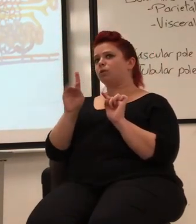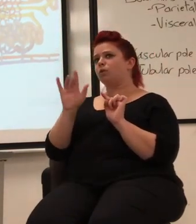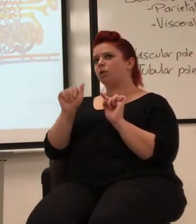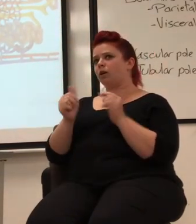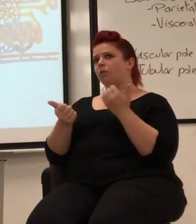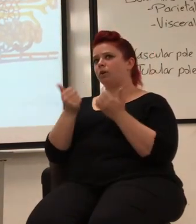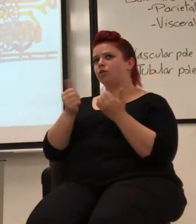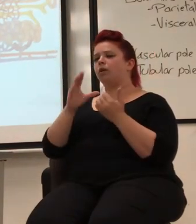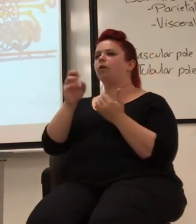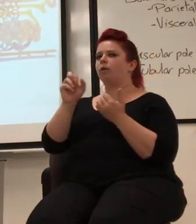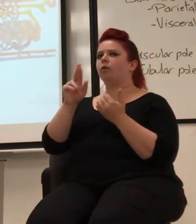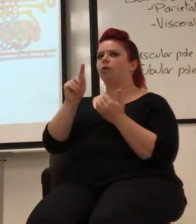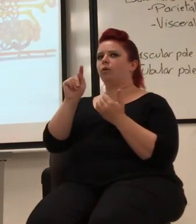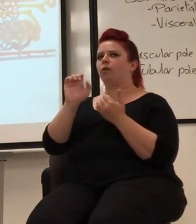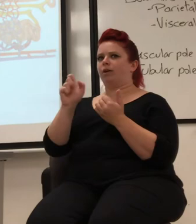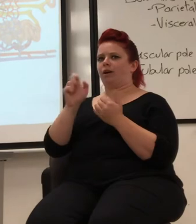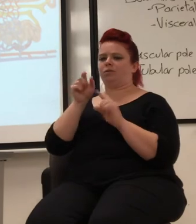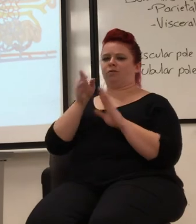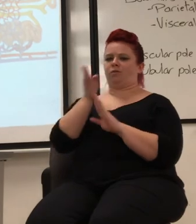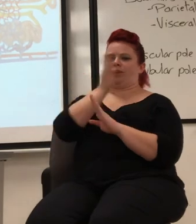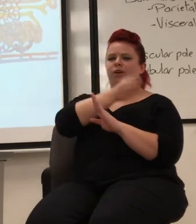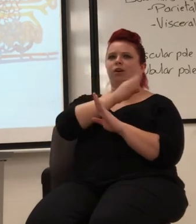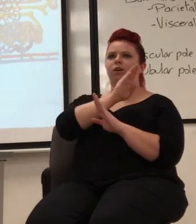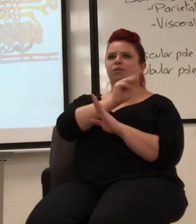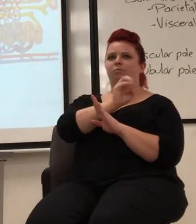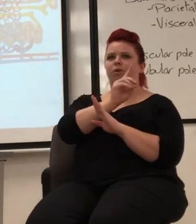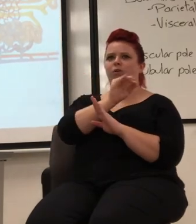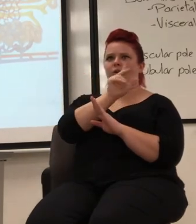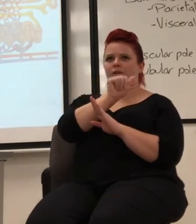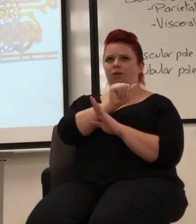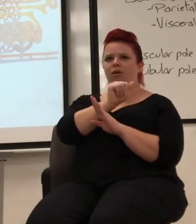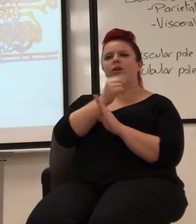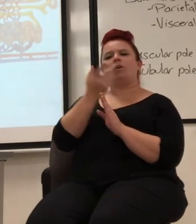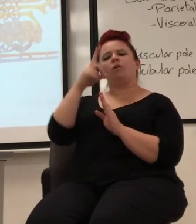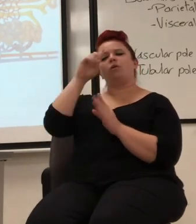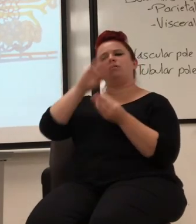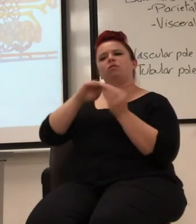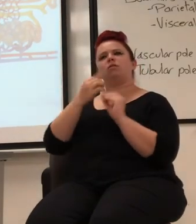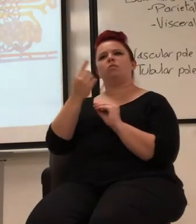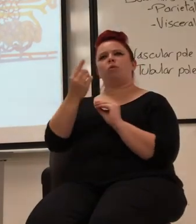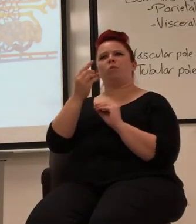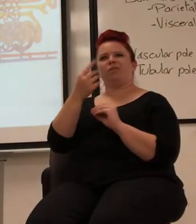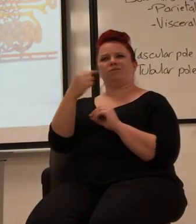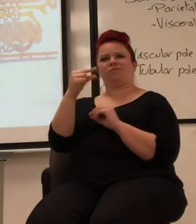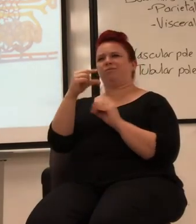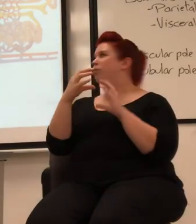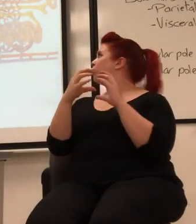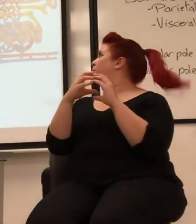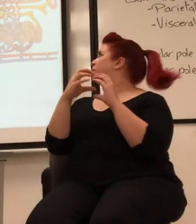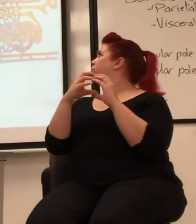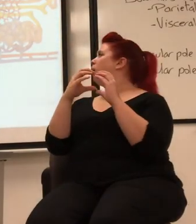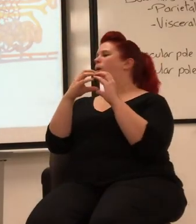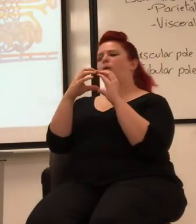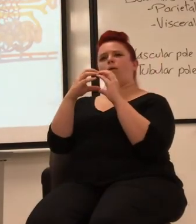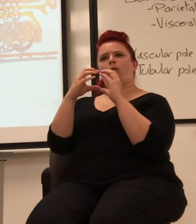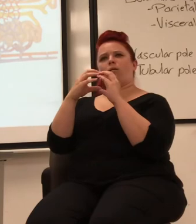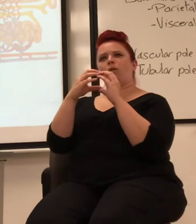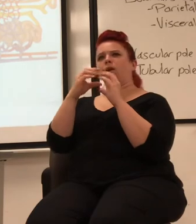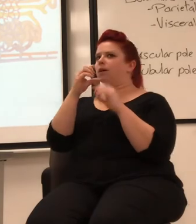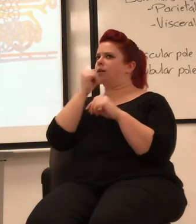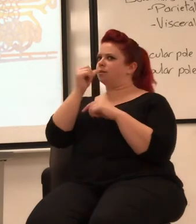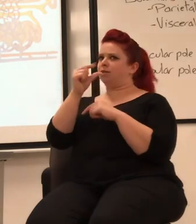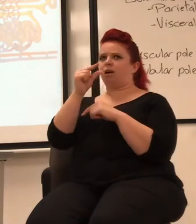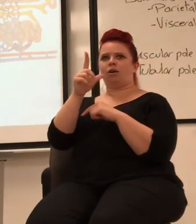Cortex. Medulla's on this side. So what do you think number one is? The green ball. Not the